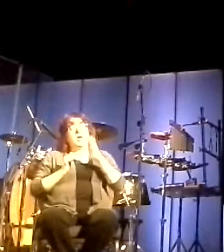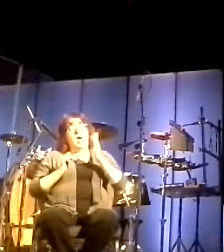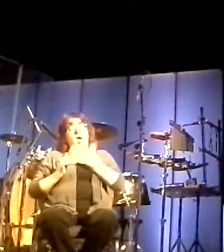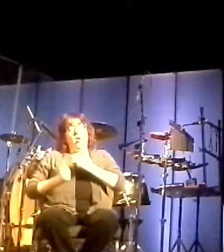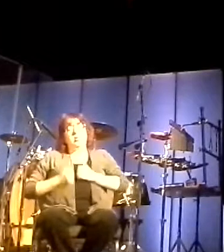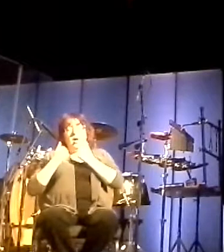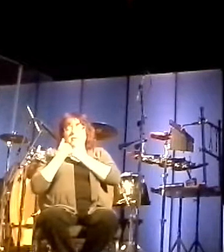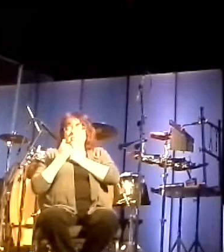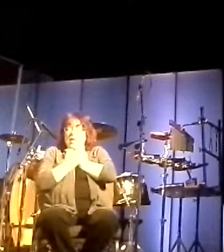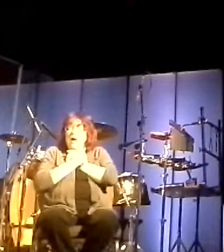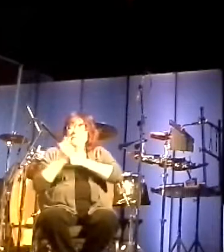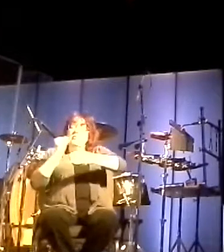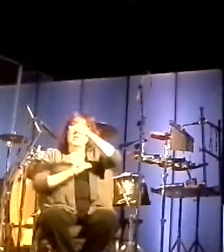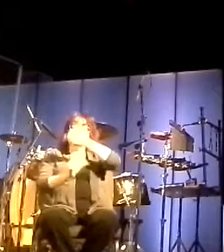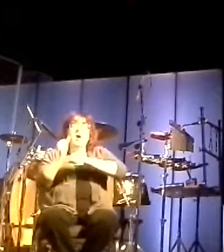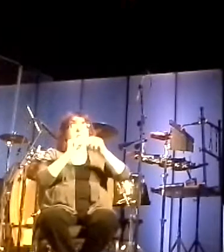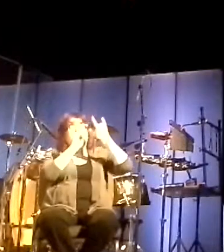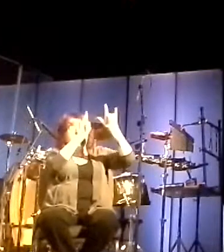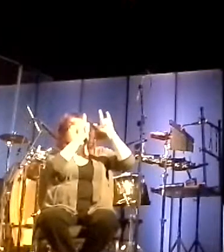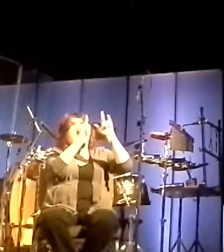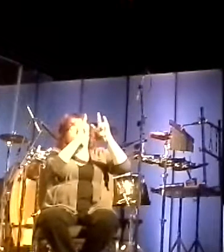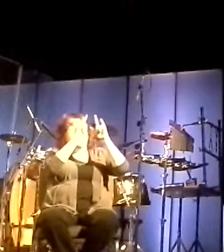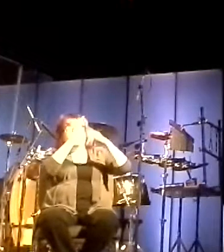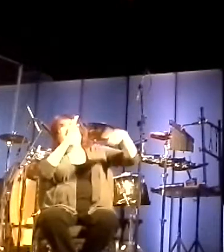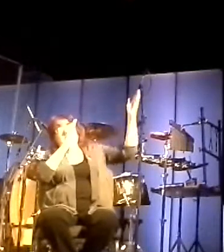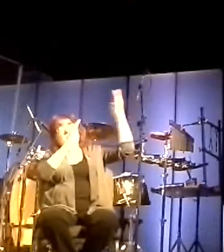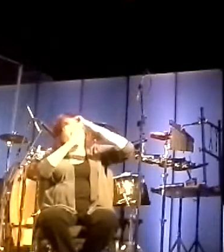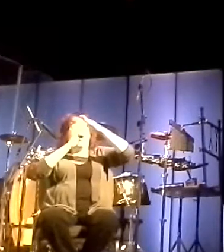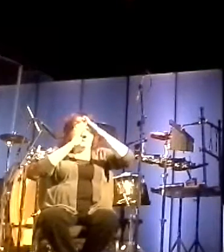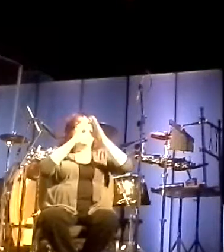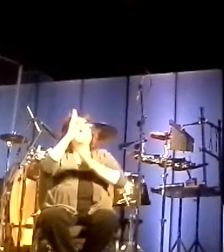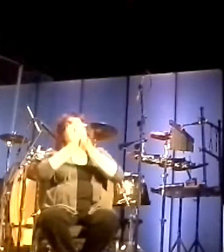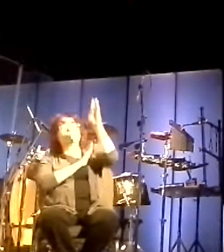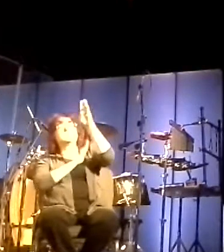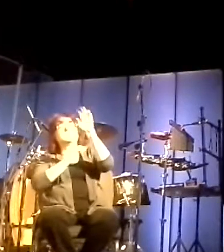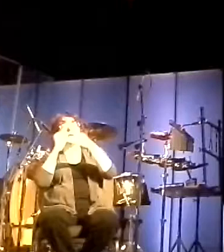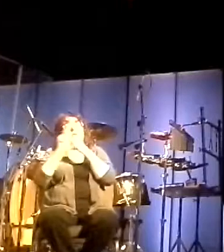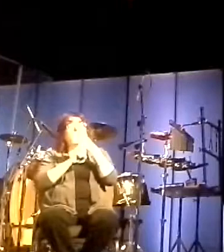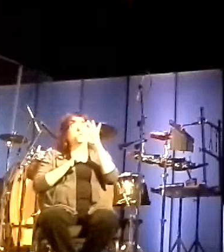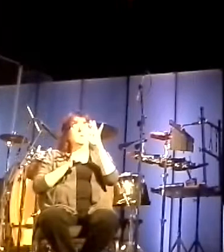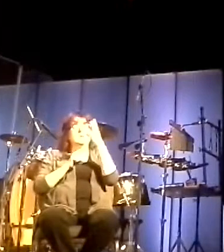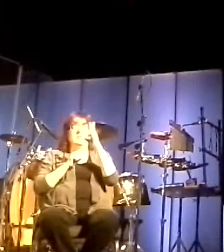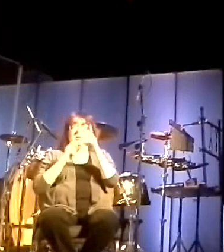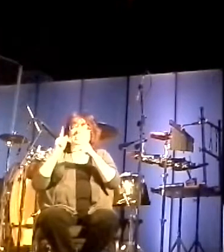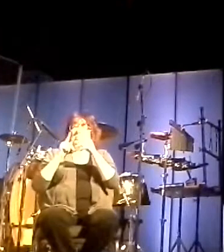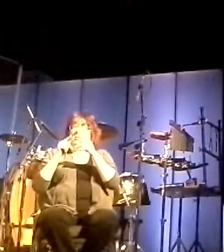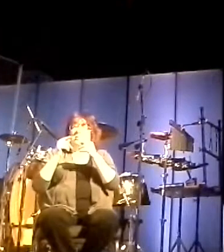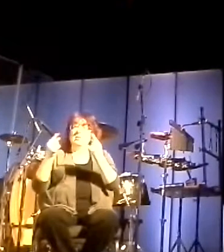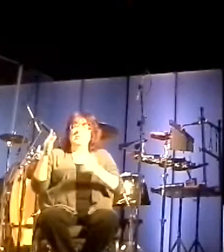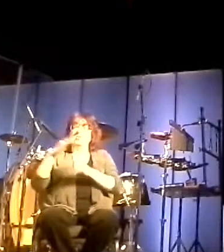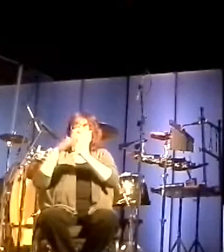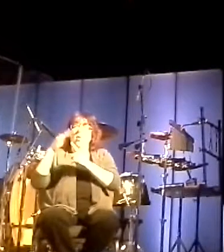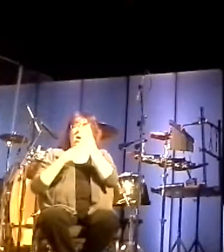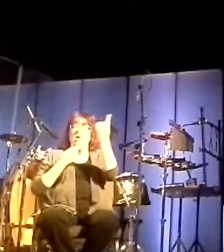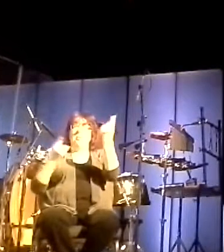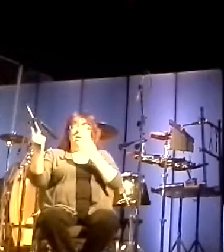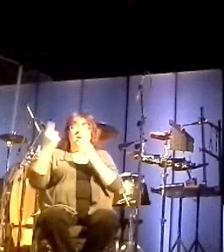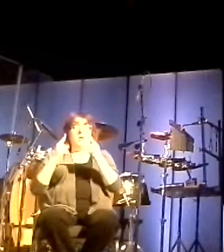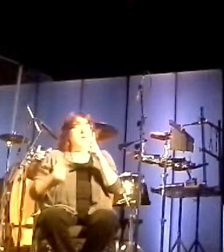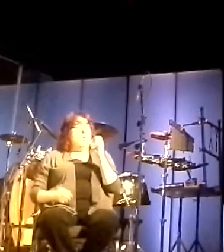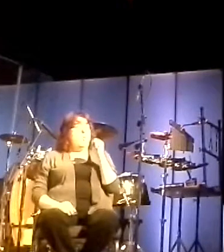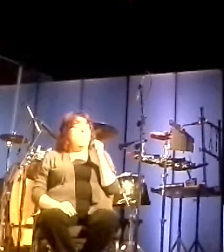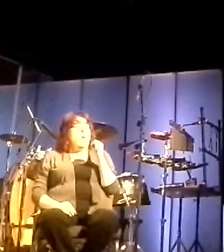love for one another and our love for him to a whole new place in 2017. That when visitors walk on this campus this year, they'll be like,